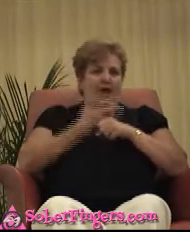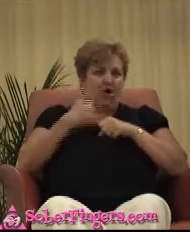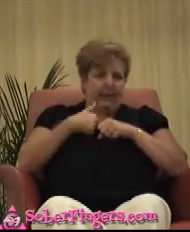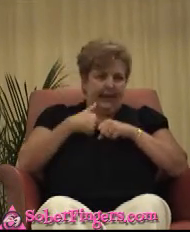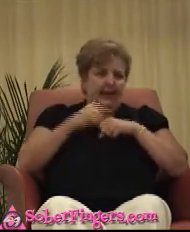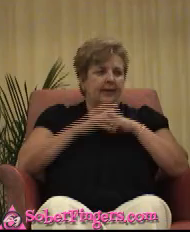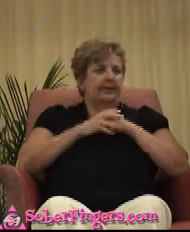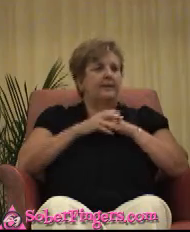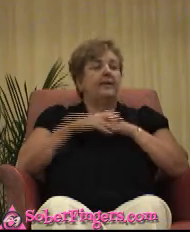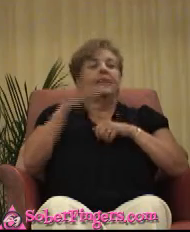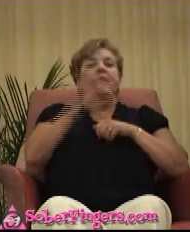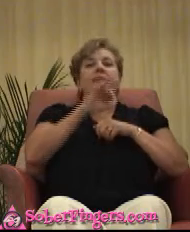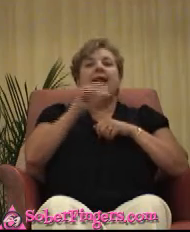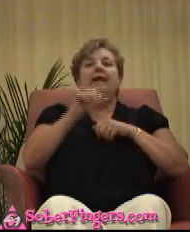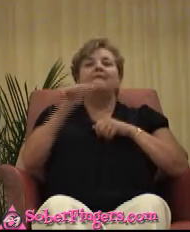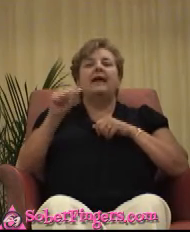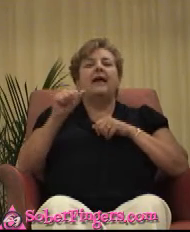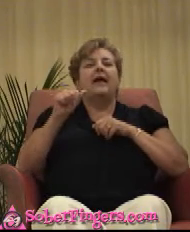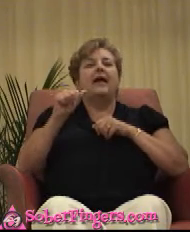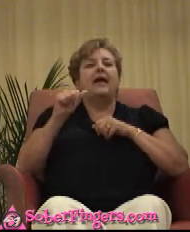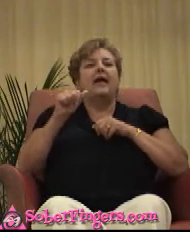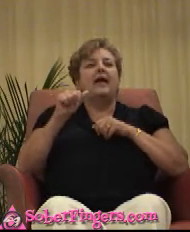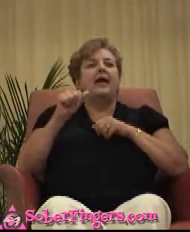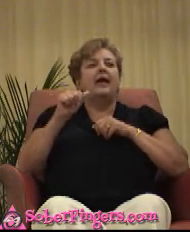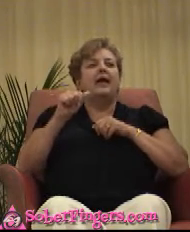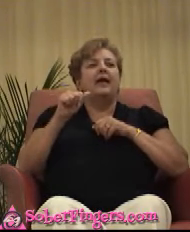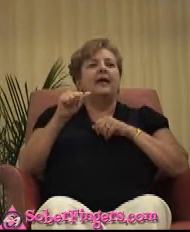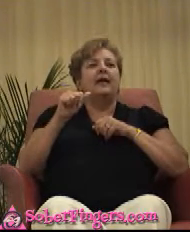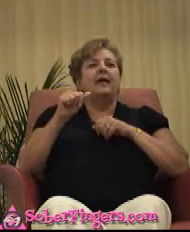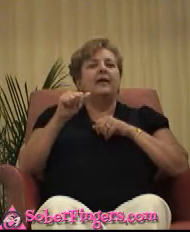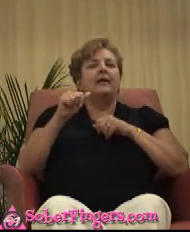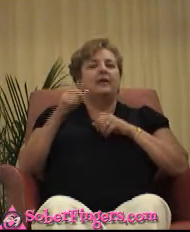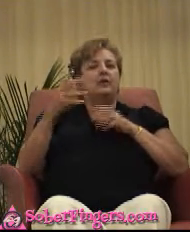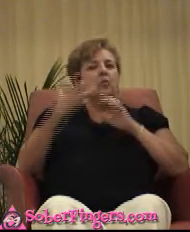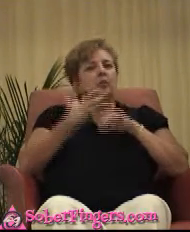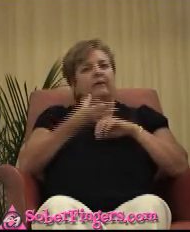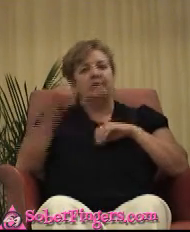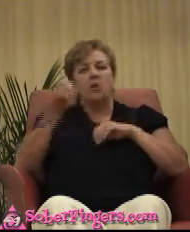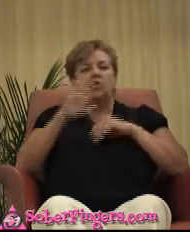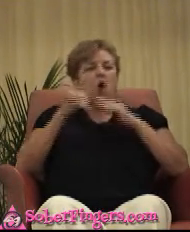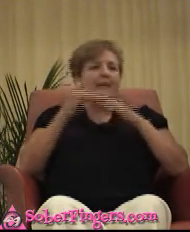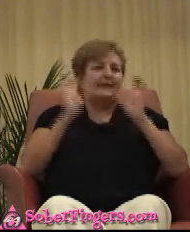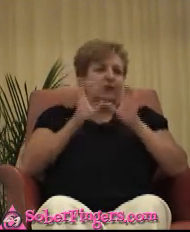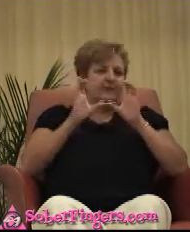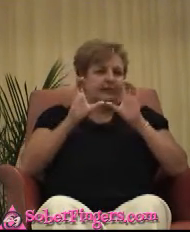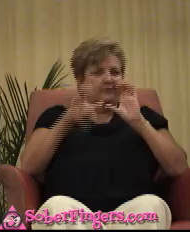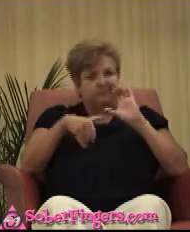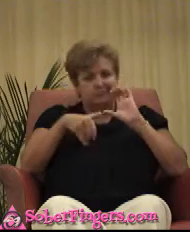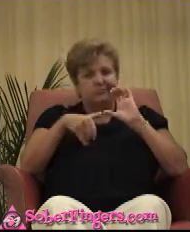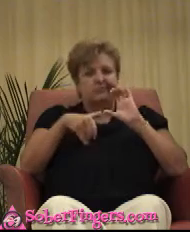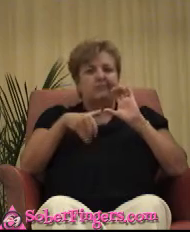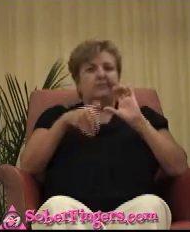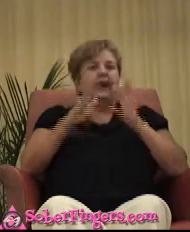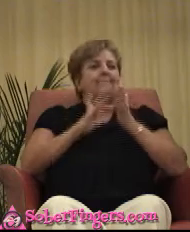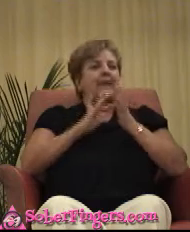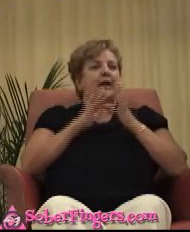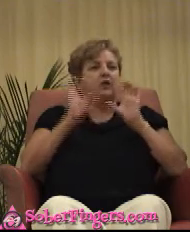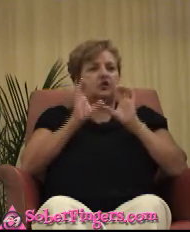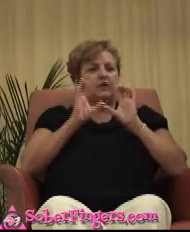issued an emergency revocation of all my flying certificates, as they should have. And I lost my medical certificate because of the